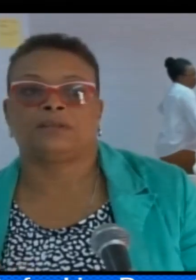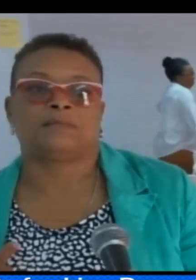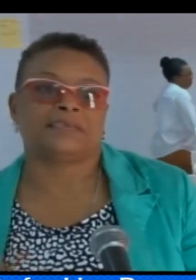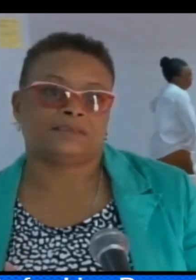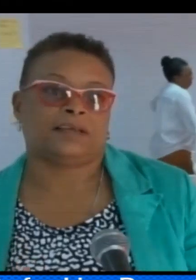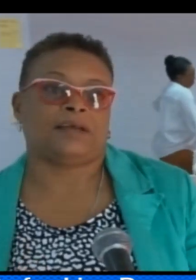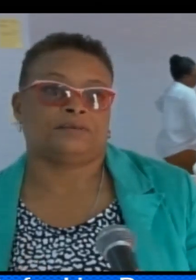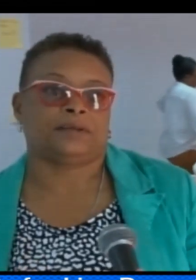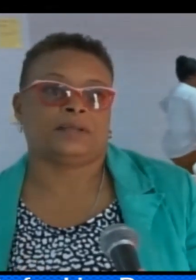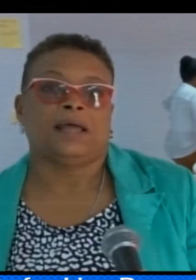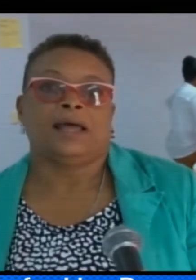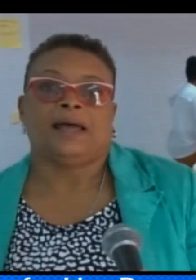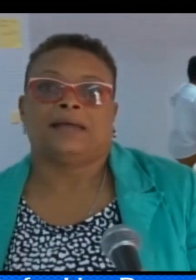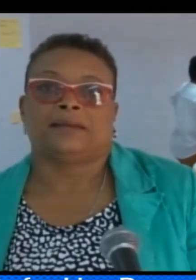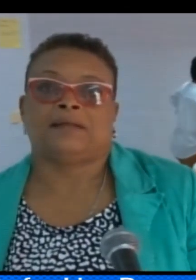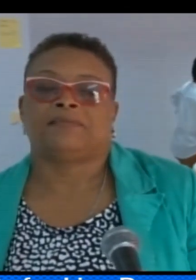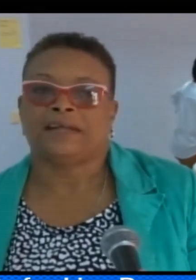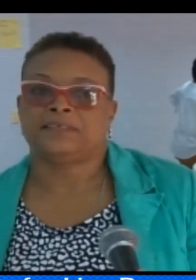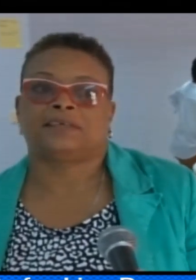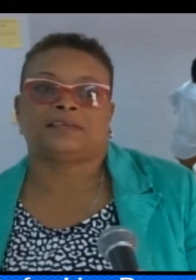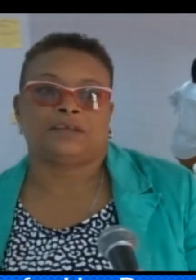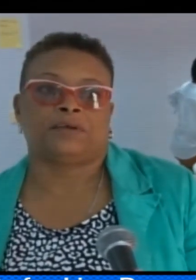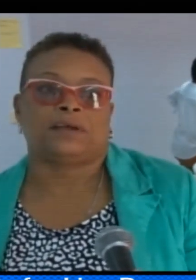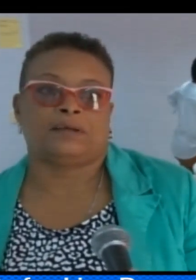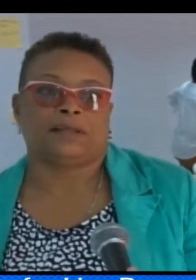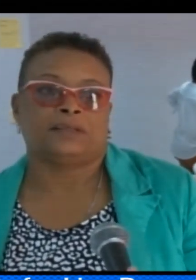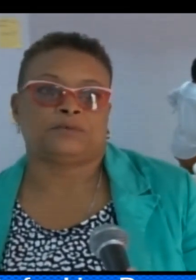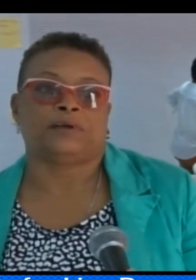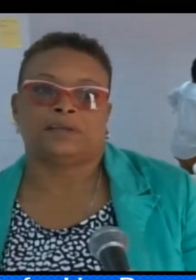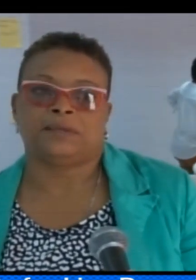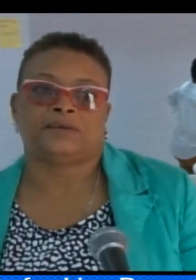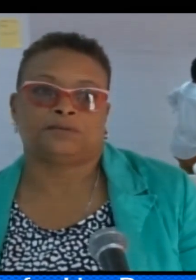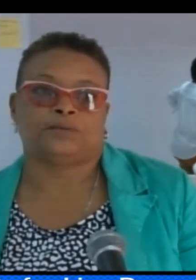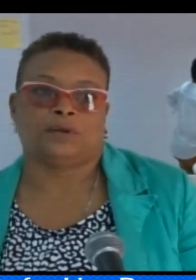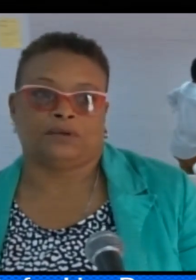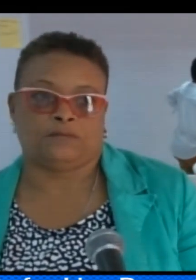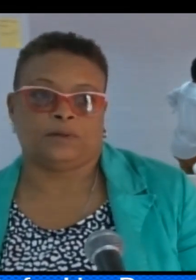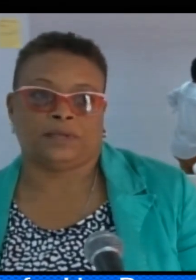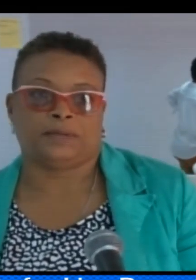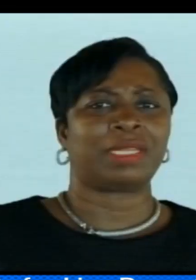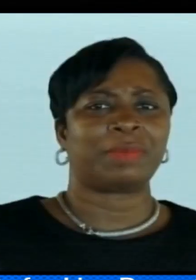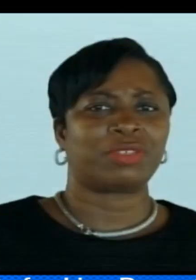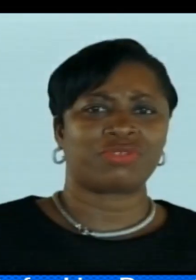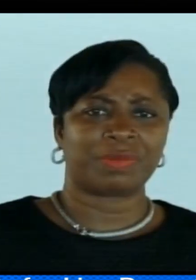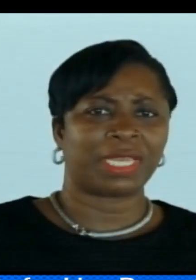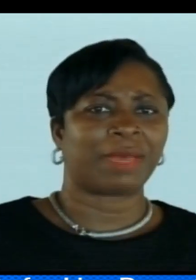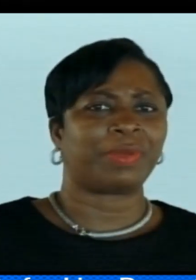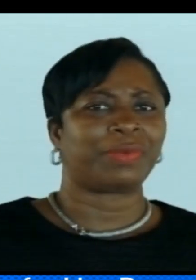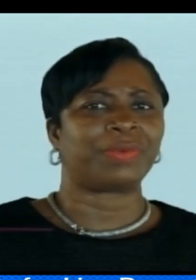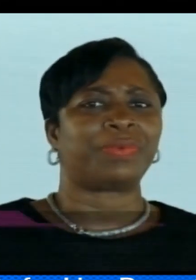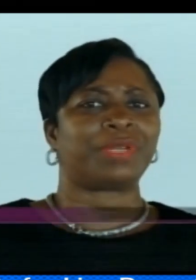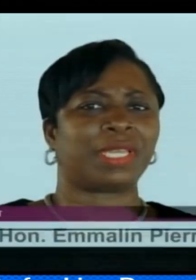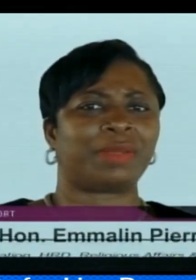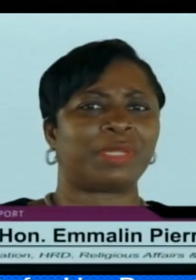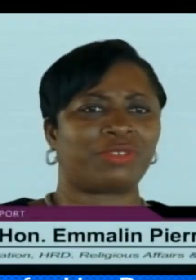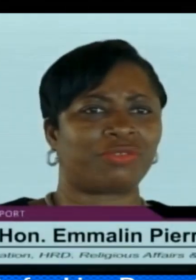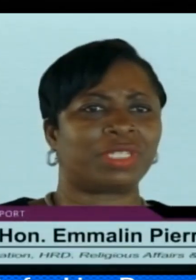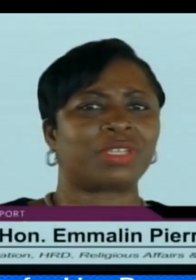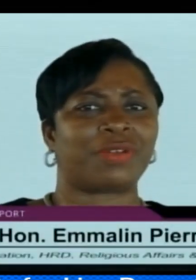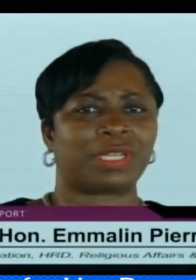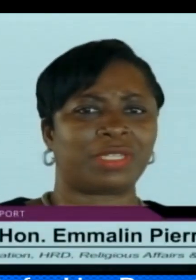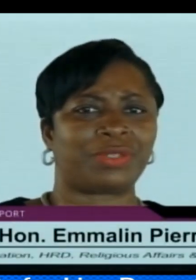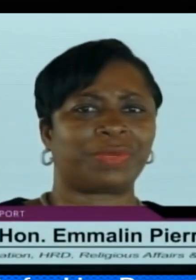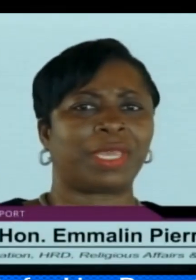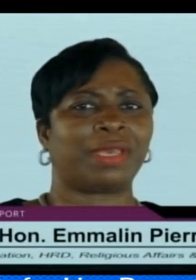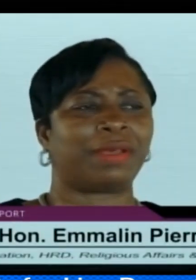concentrate on a lot of data gathering, and that is an area that we really need to do a lot of work in. I'm extremely happy with the work that the ministry